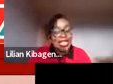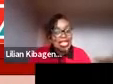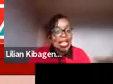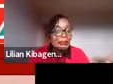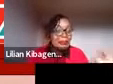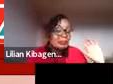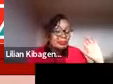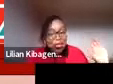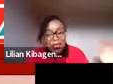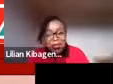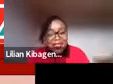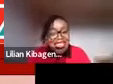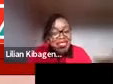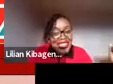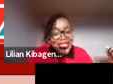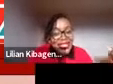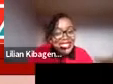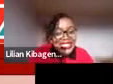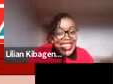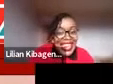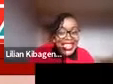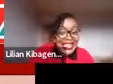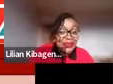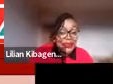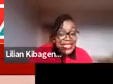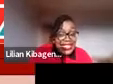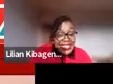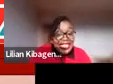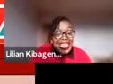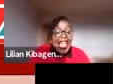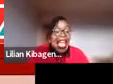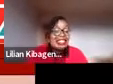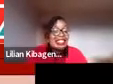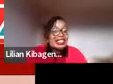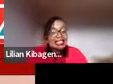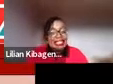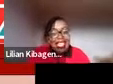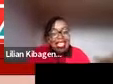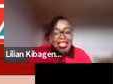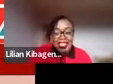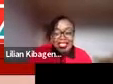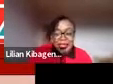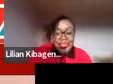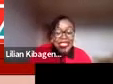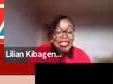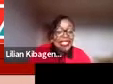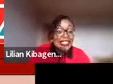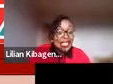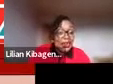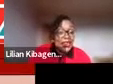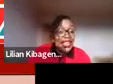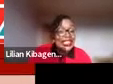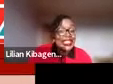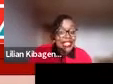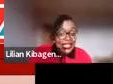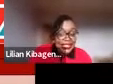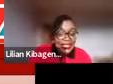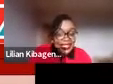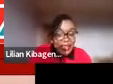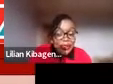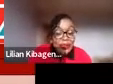from Vihiga. Congratulations, Stella and Eflin. And then the second category is the